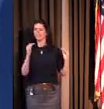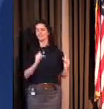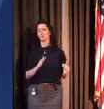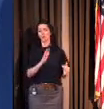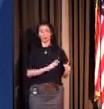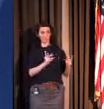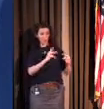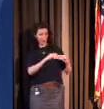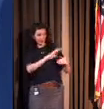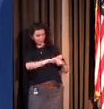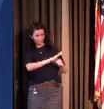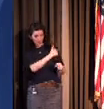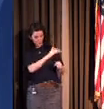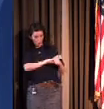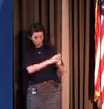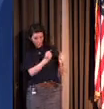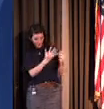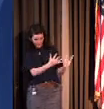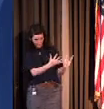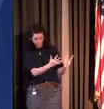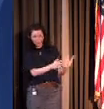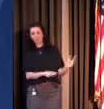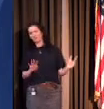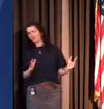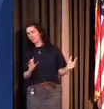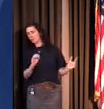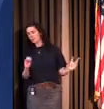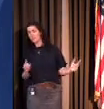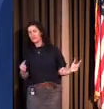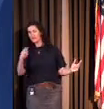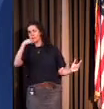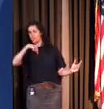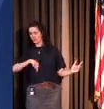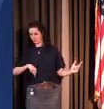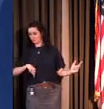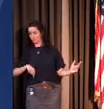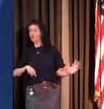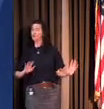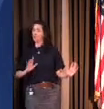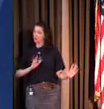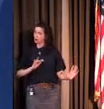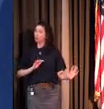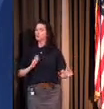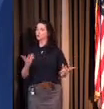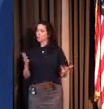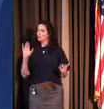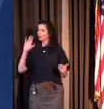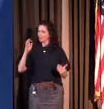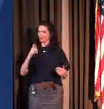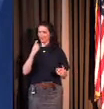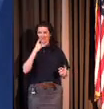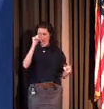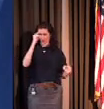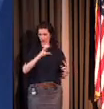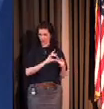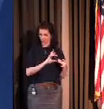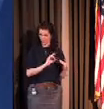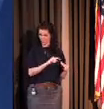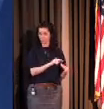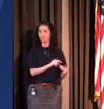5%. And it speaks to exactly what the governor mentioned. All data points so far indicate that,